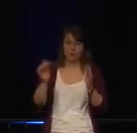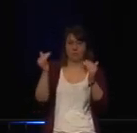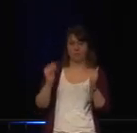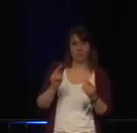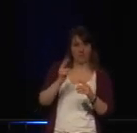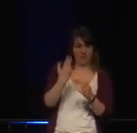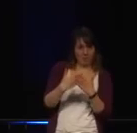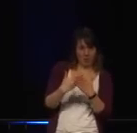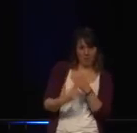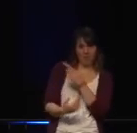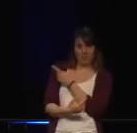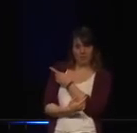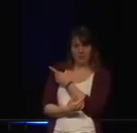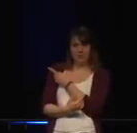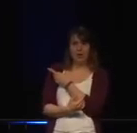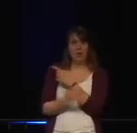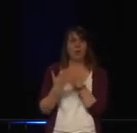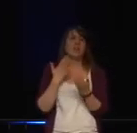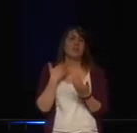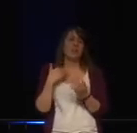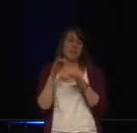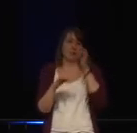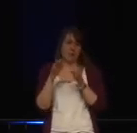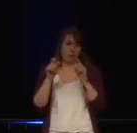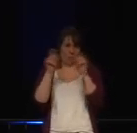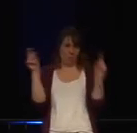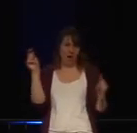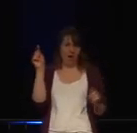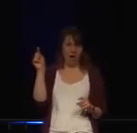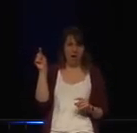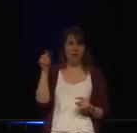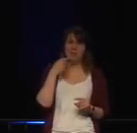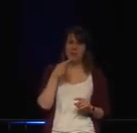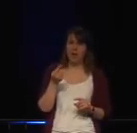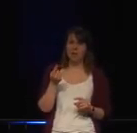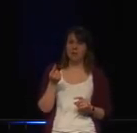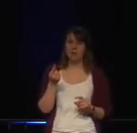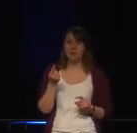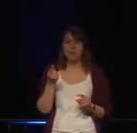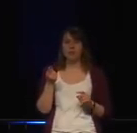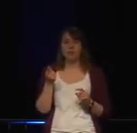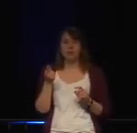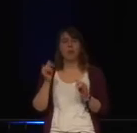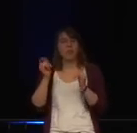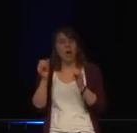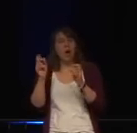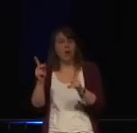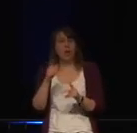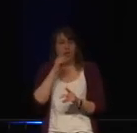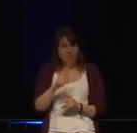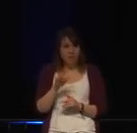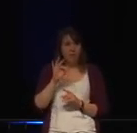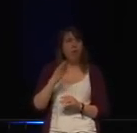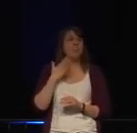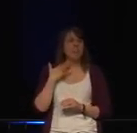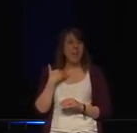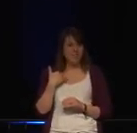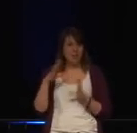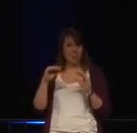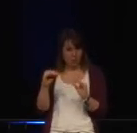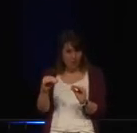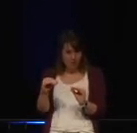reach the makers of it. So, I'm going to the next example, which is